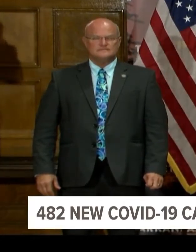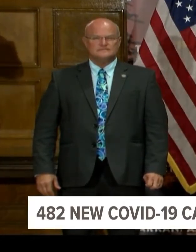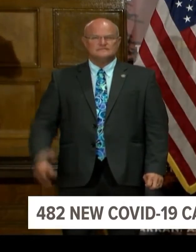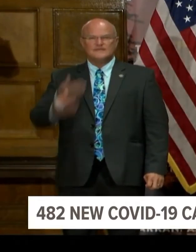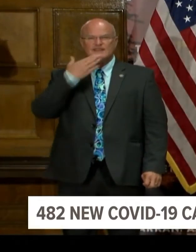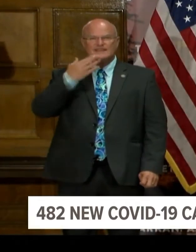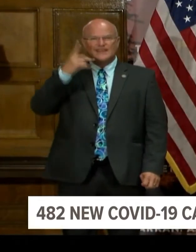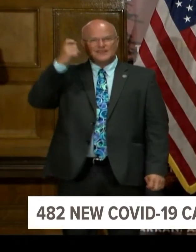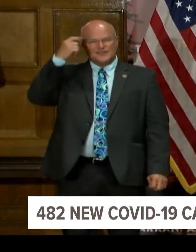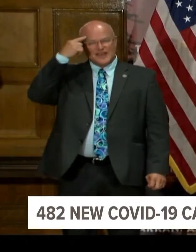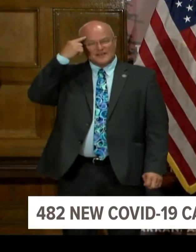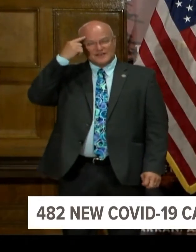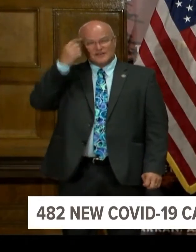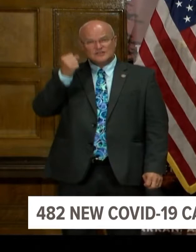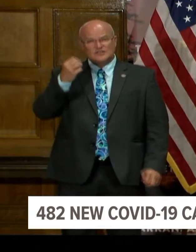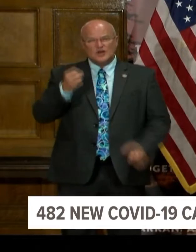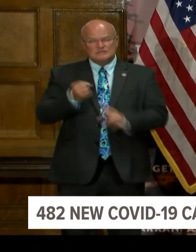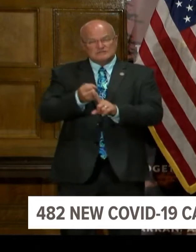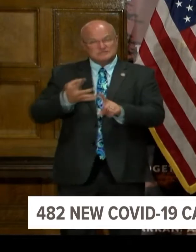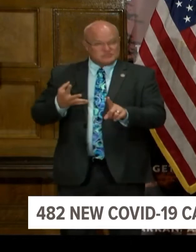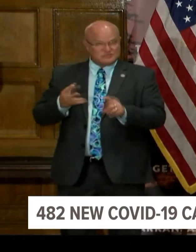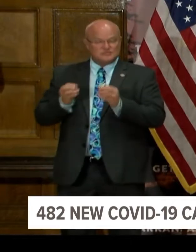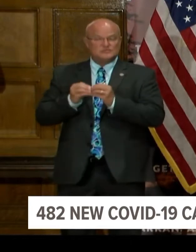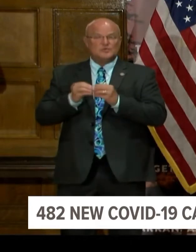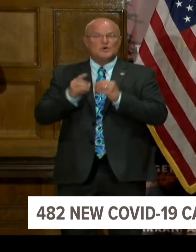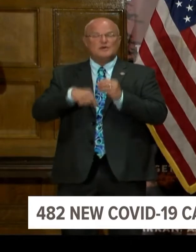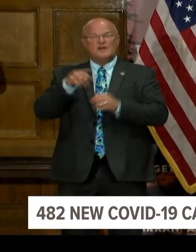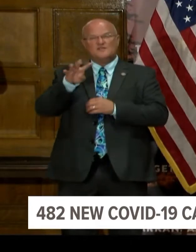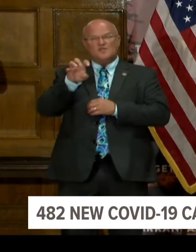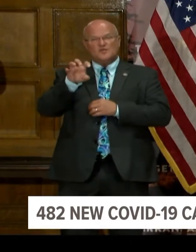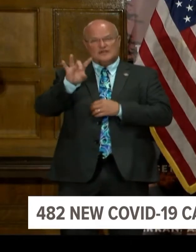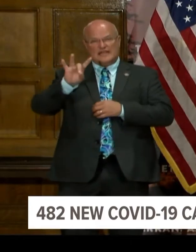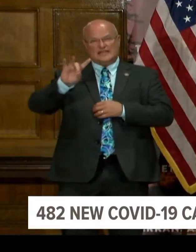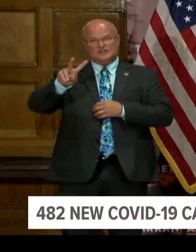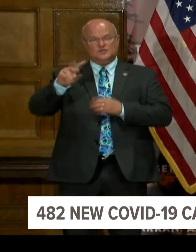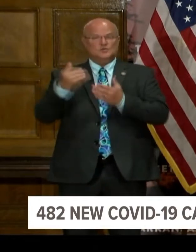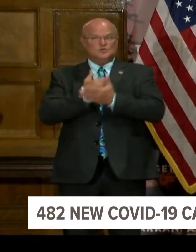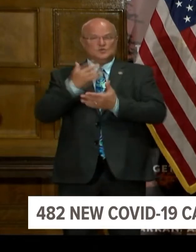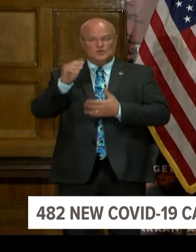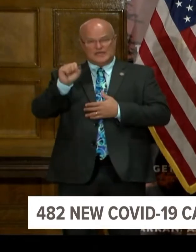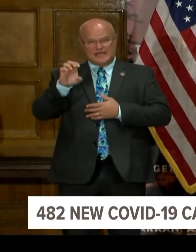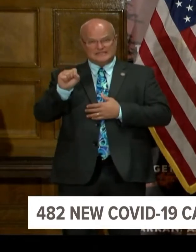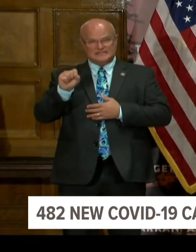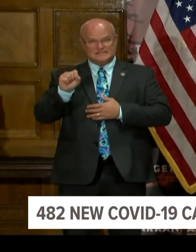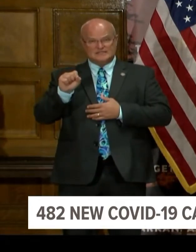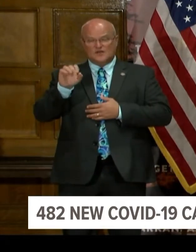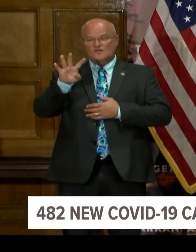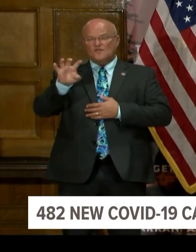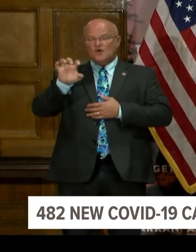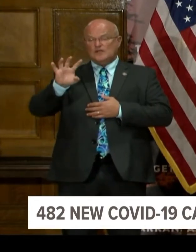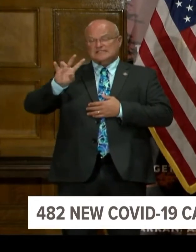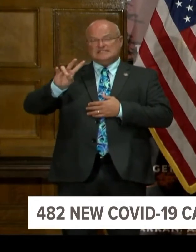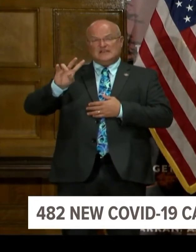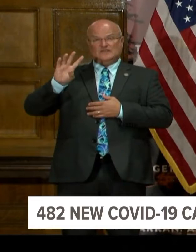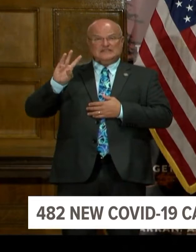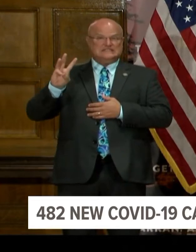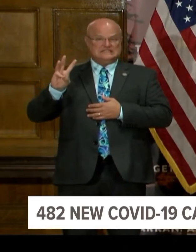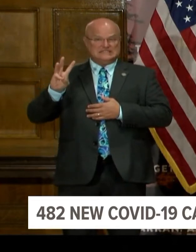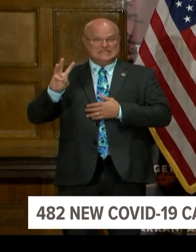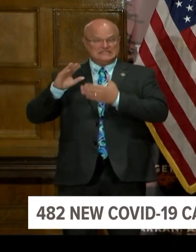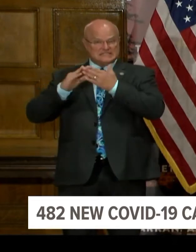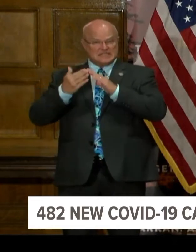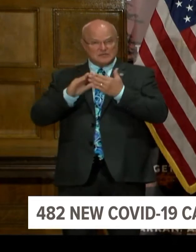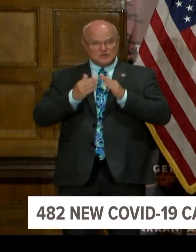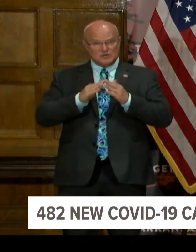Thank you, Governor. So a little more detail of the 482 new cases. 476 were in